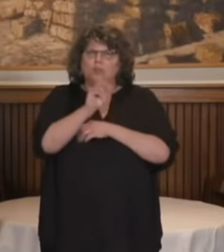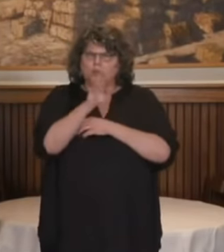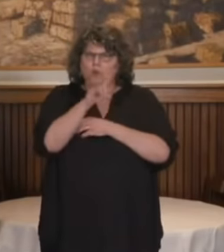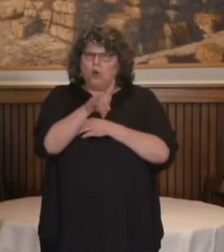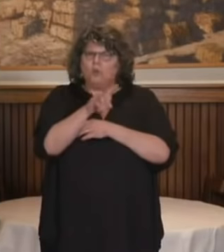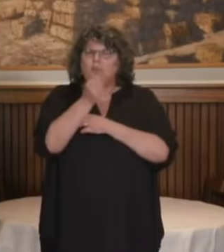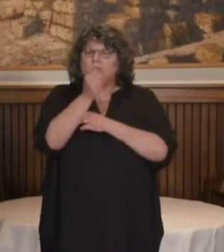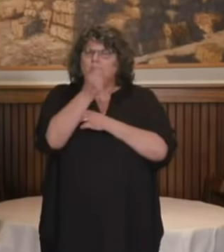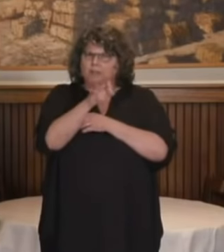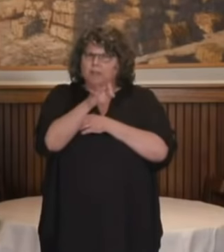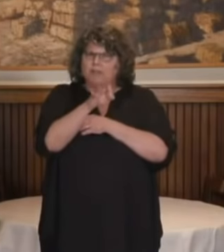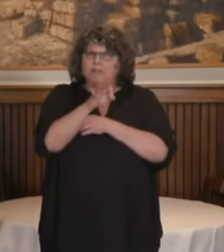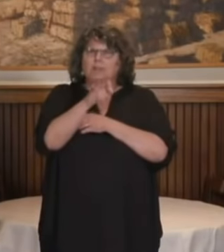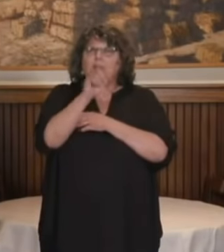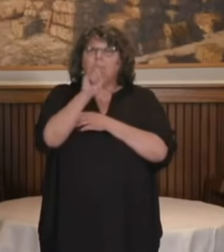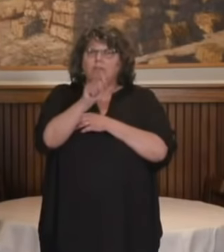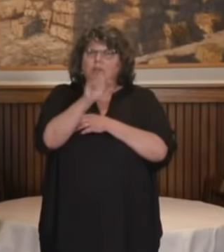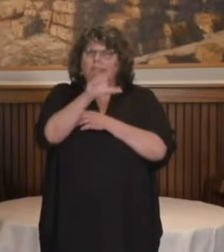covid19.ca.gov website,